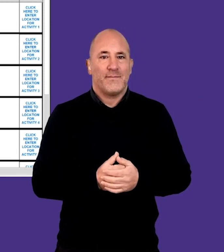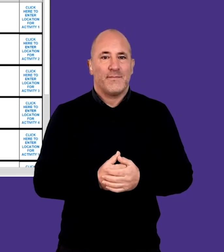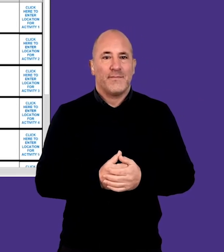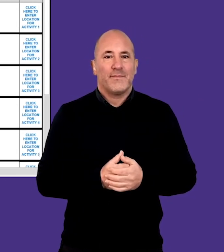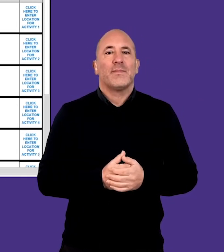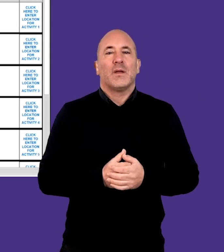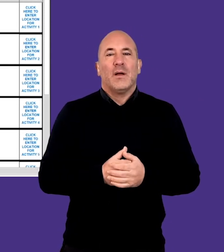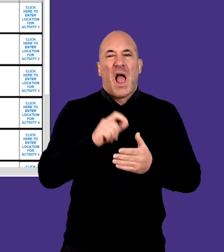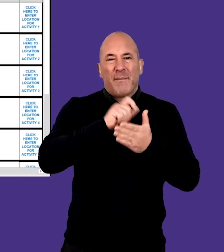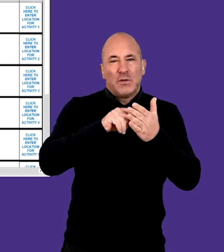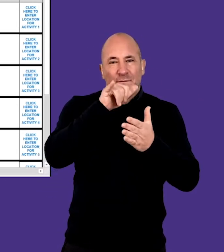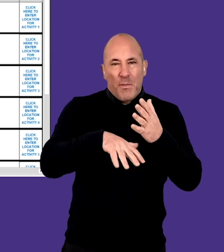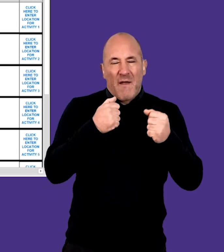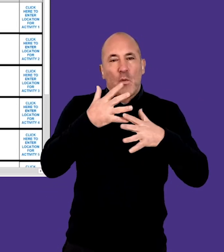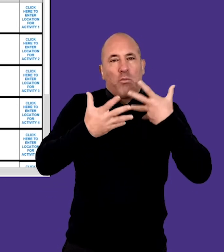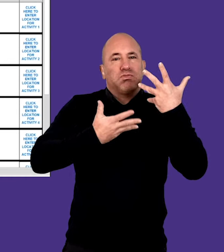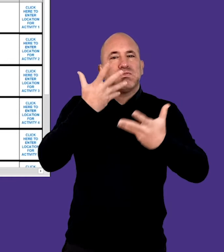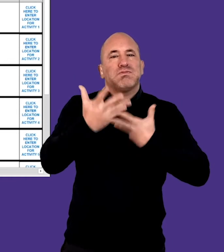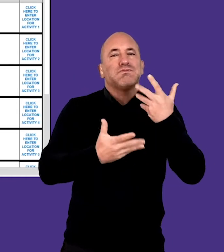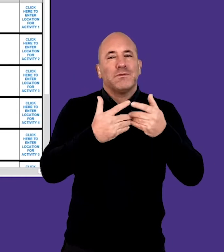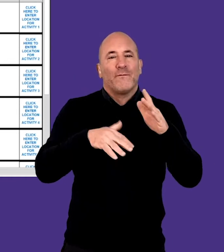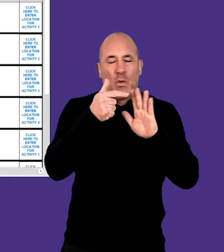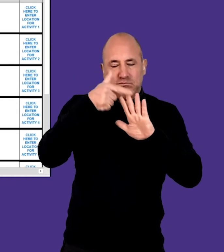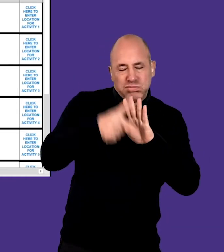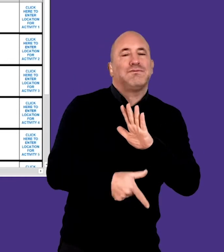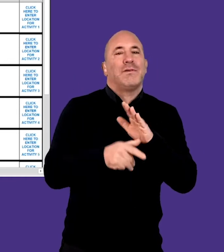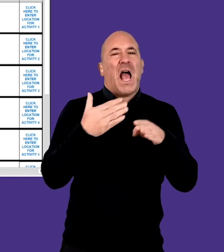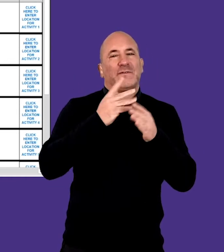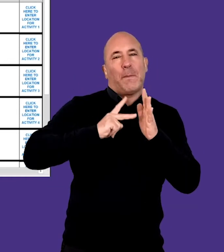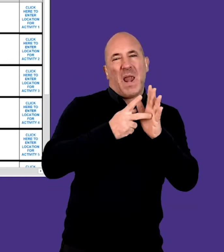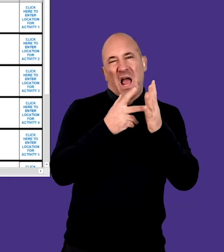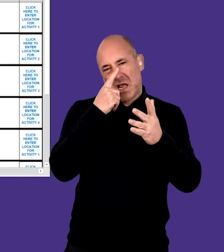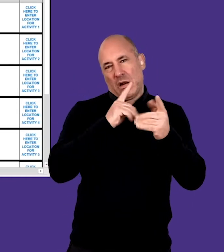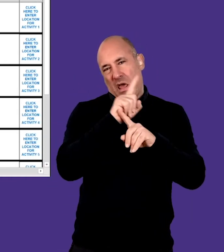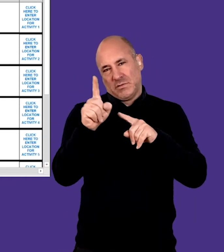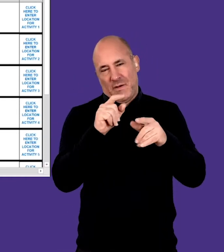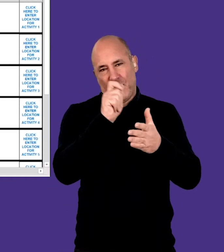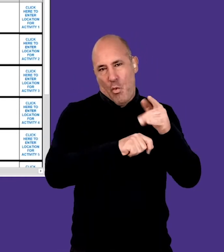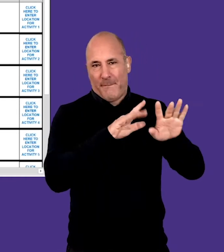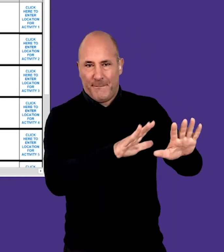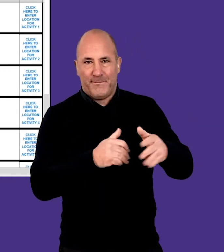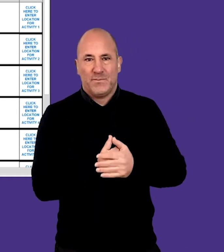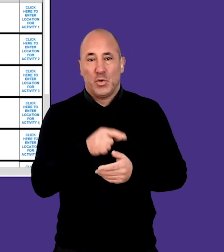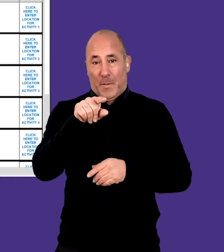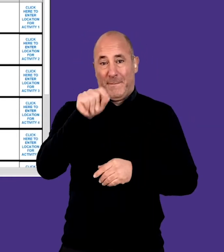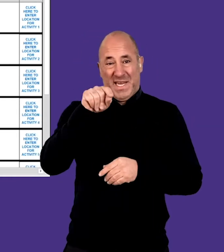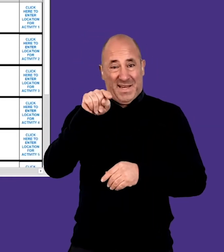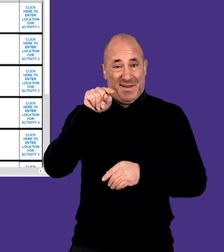be able to tell us more about your wider activity plans in the narrative sections of the application form. Once you've